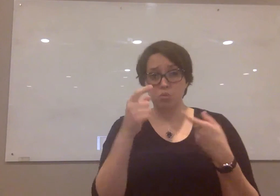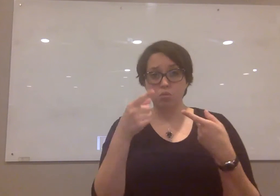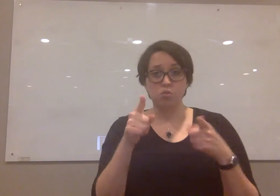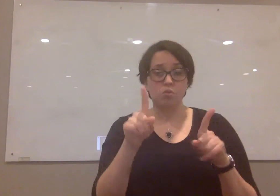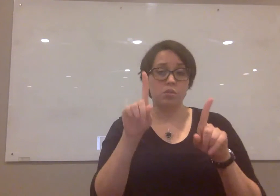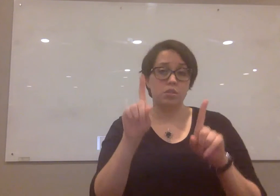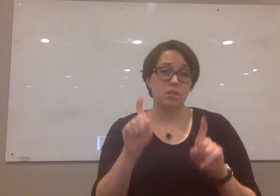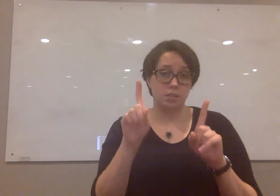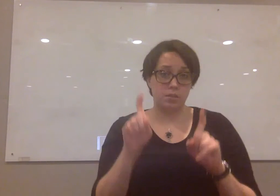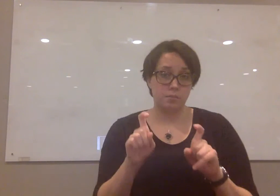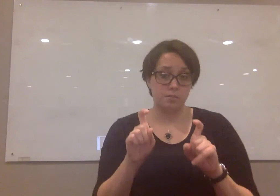is